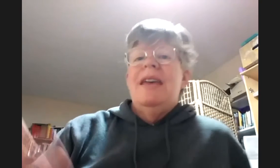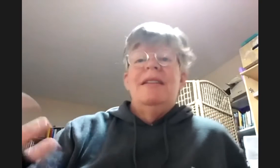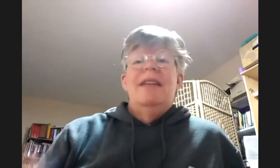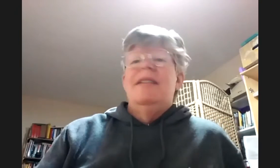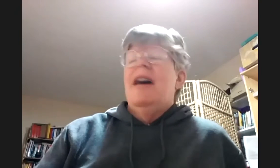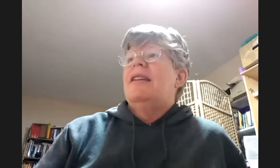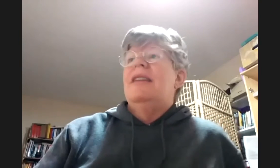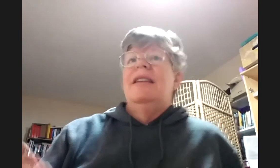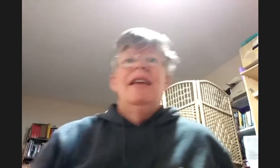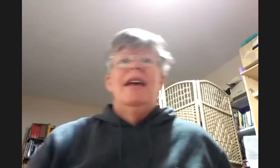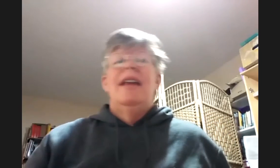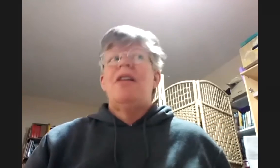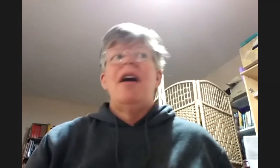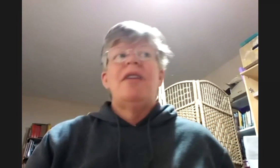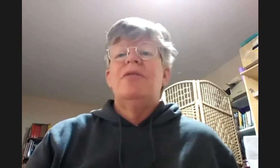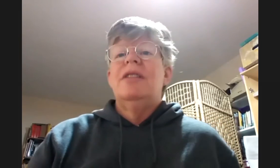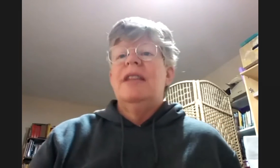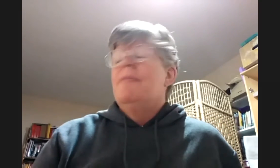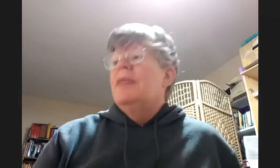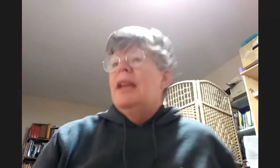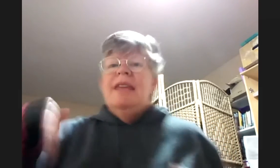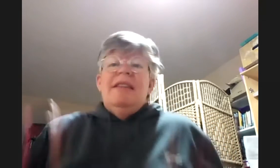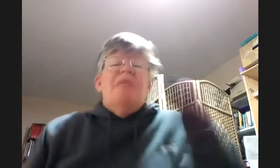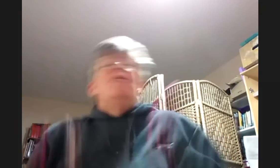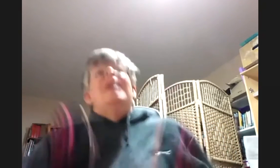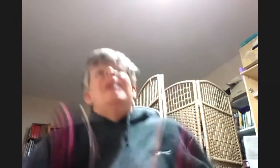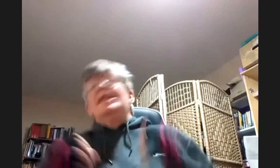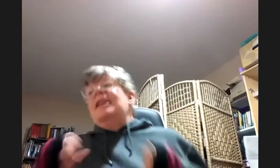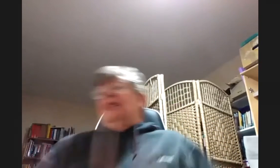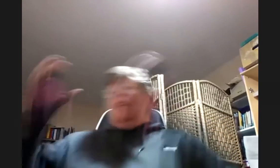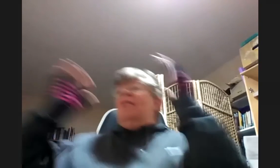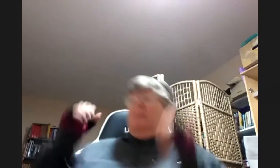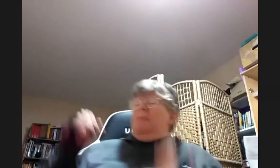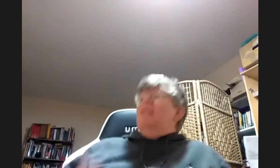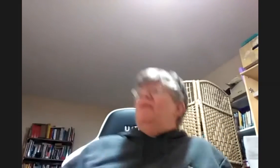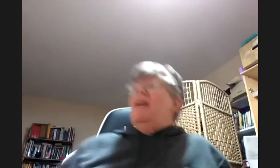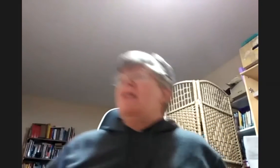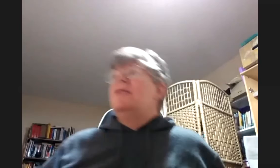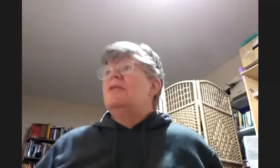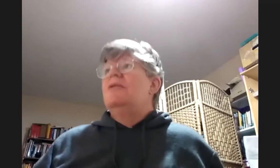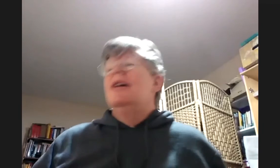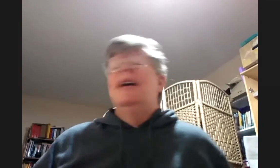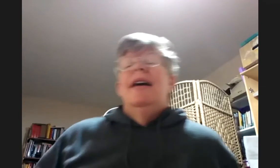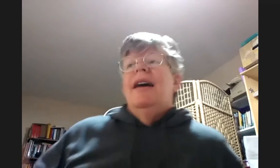a duck and a cockerel. And as they were running, they scared up a pair of hares